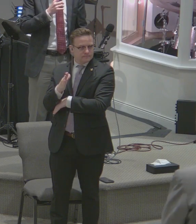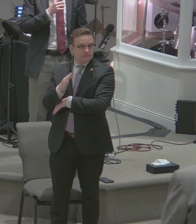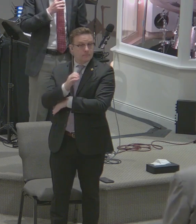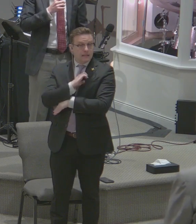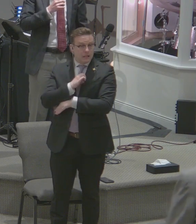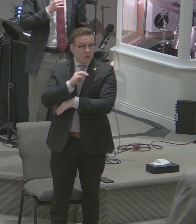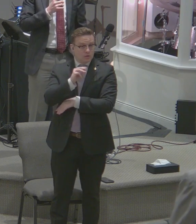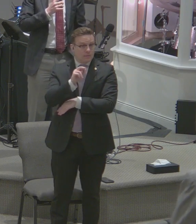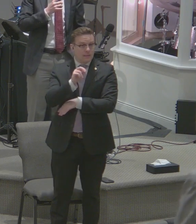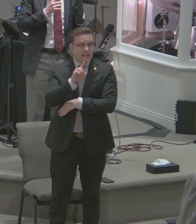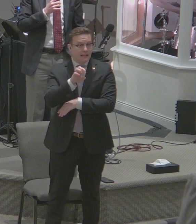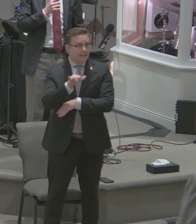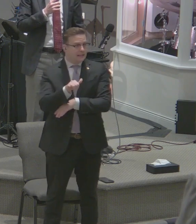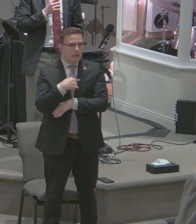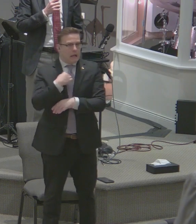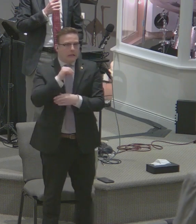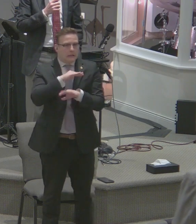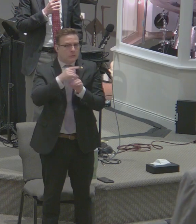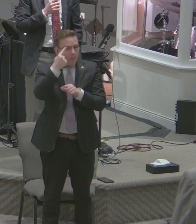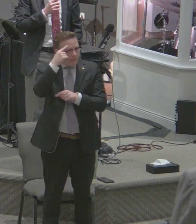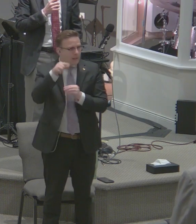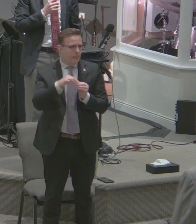Elder Manley, I don't even think about it.